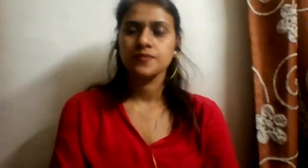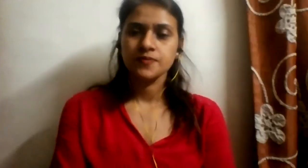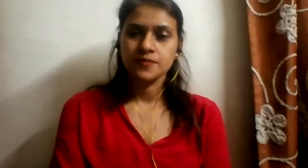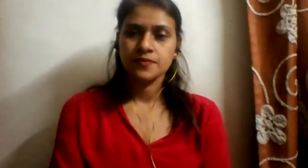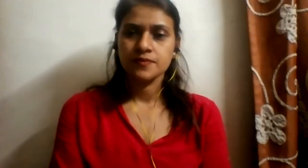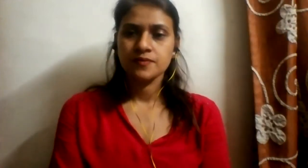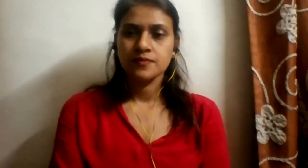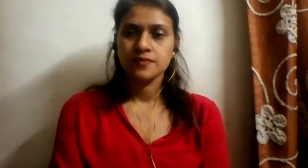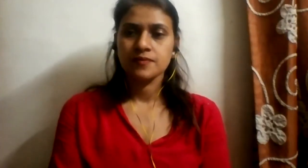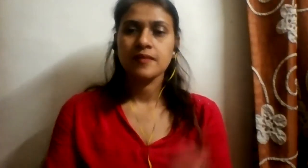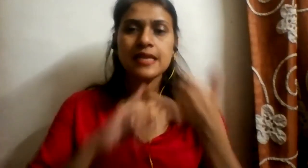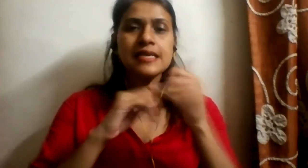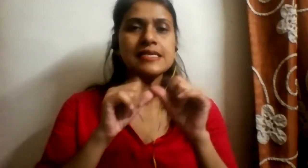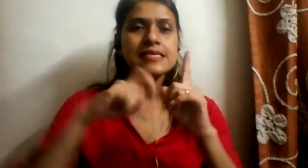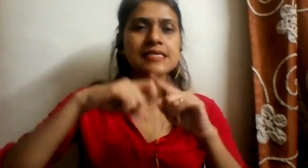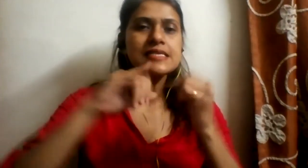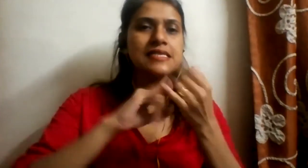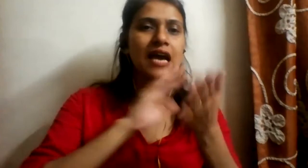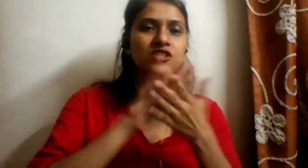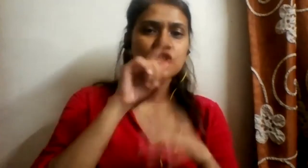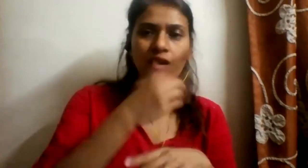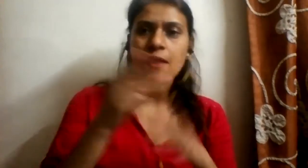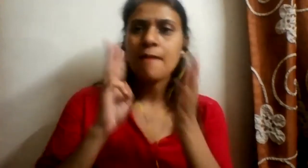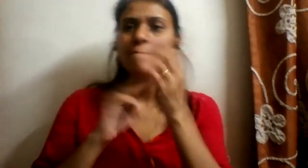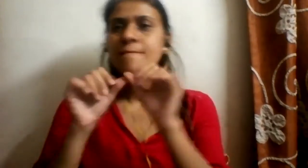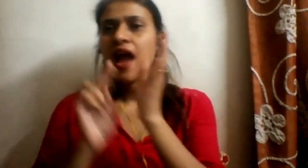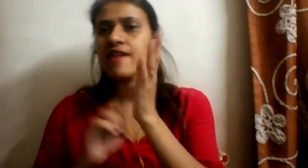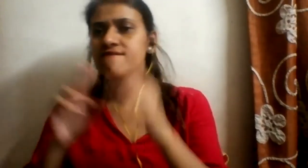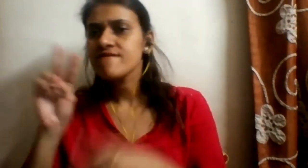Shakshi, Manvi, I find there are a lot of women also in this group. Shweta,